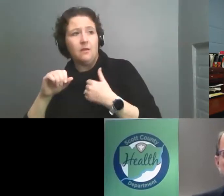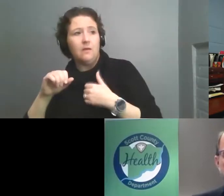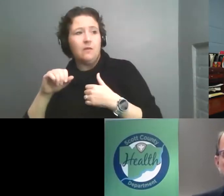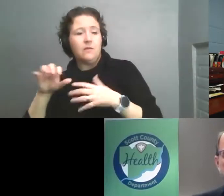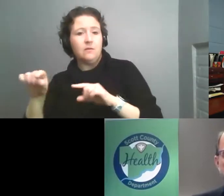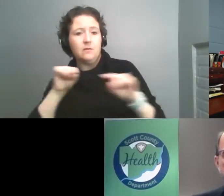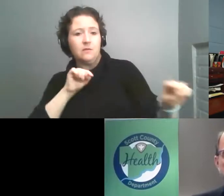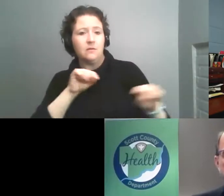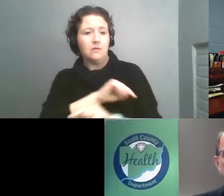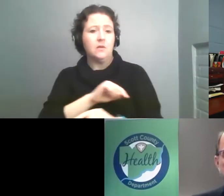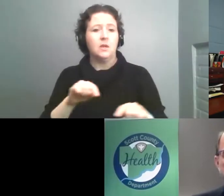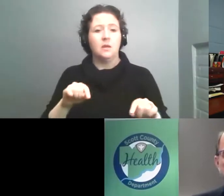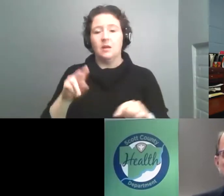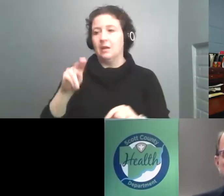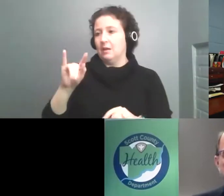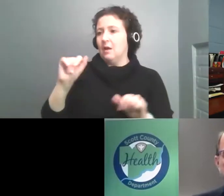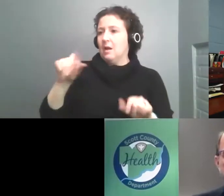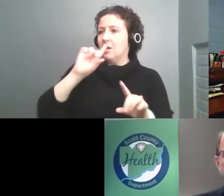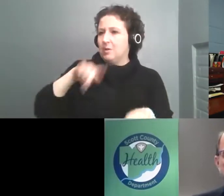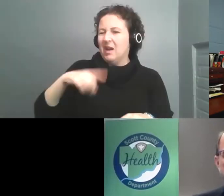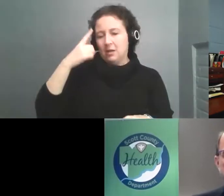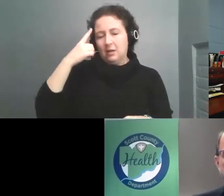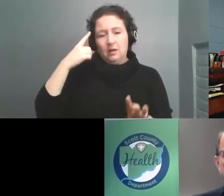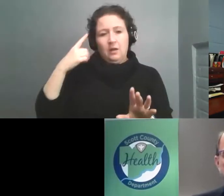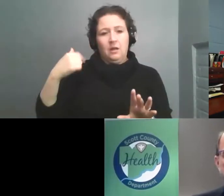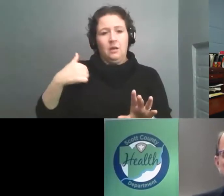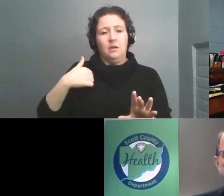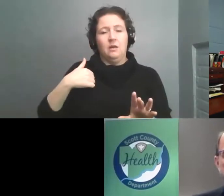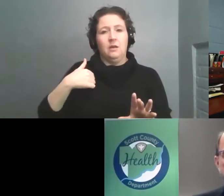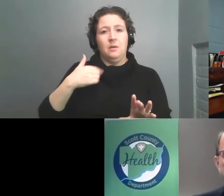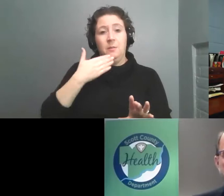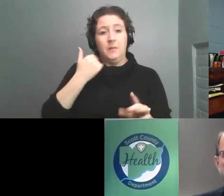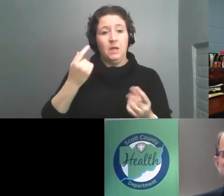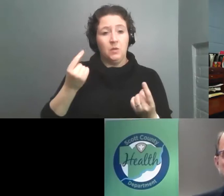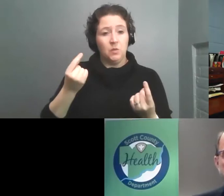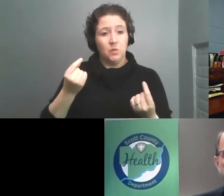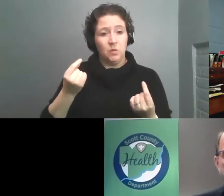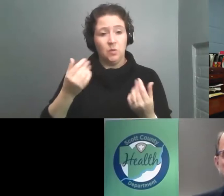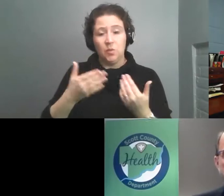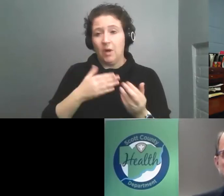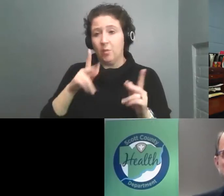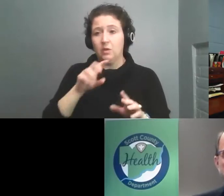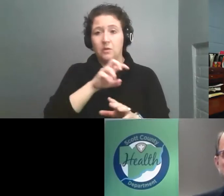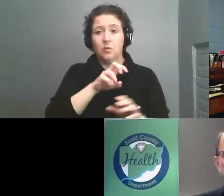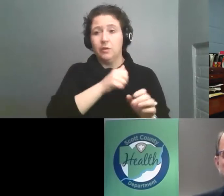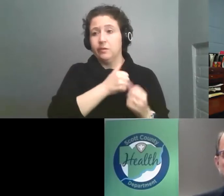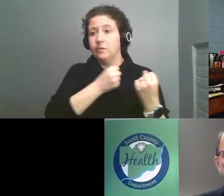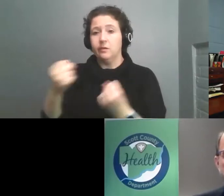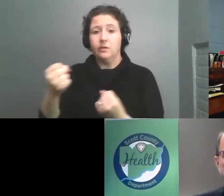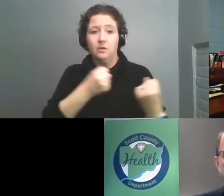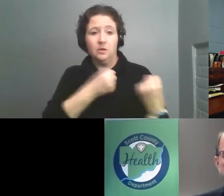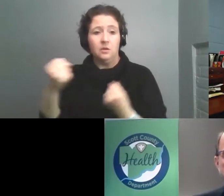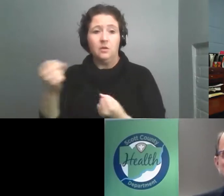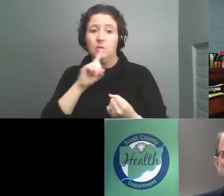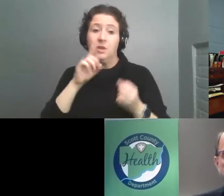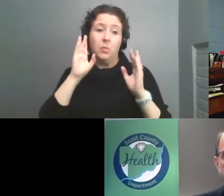I'll go first and then Ed can respond too, but I would just encourage anybody traveling back and forth to really pay attention. There